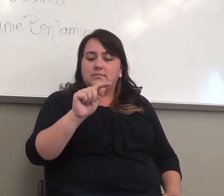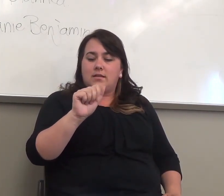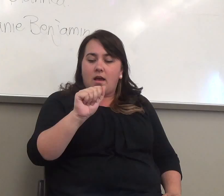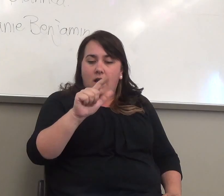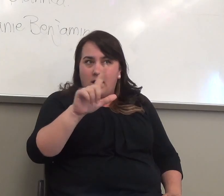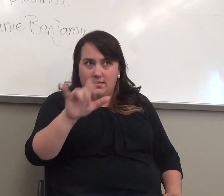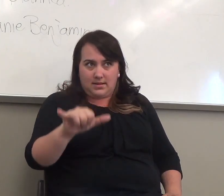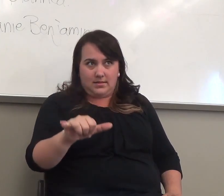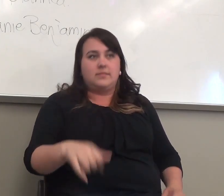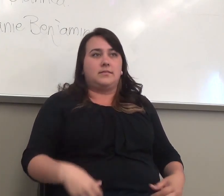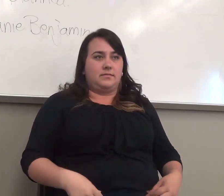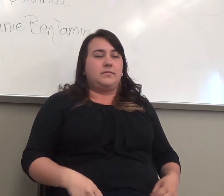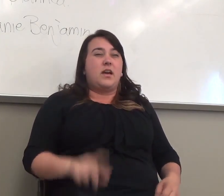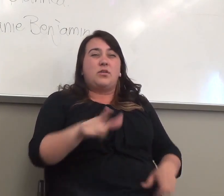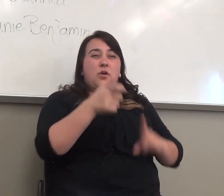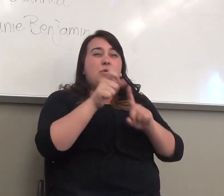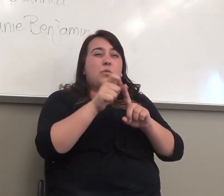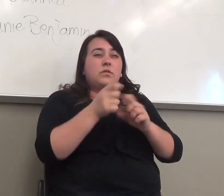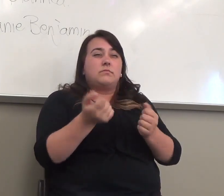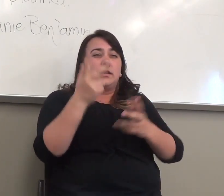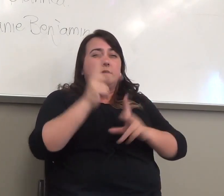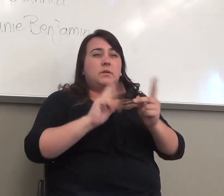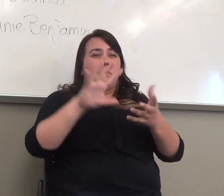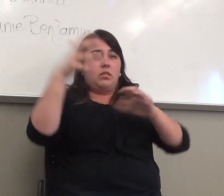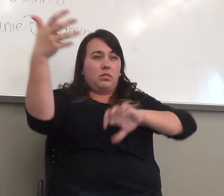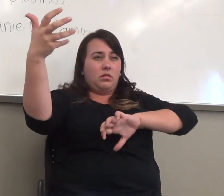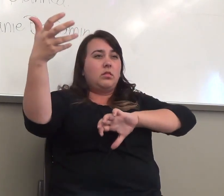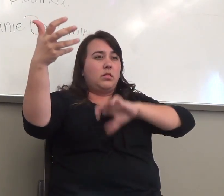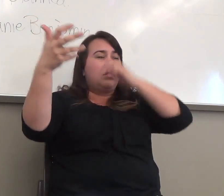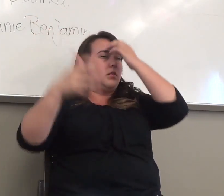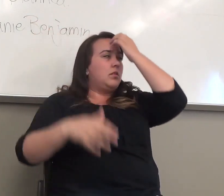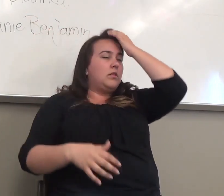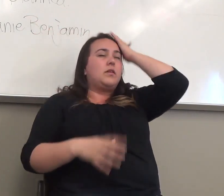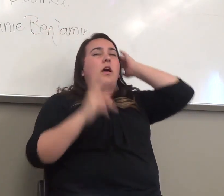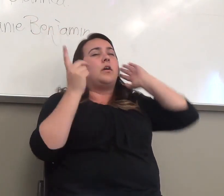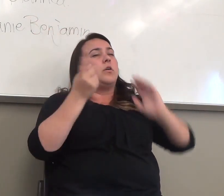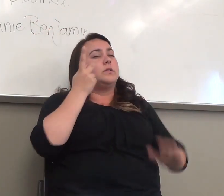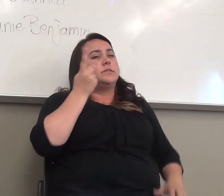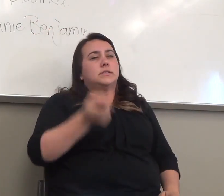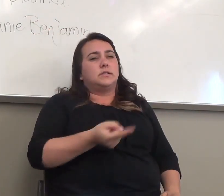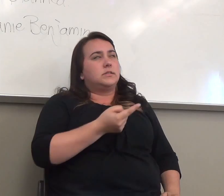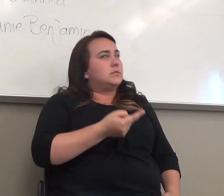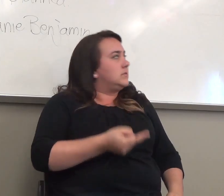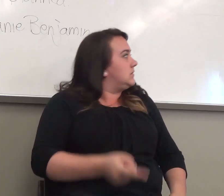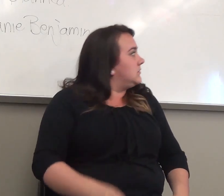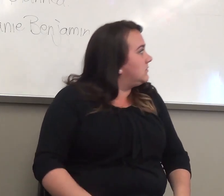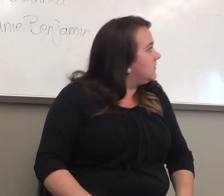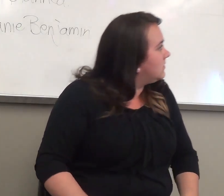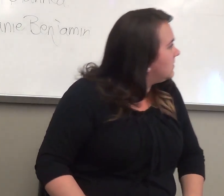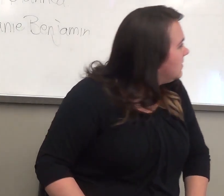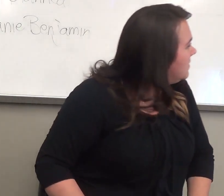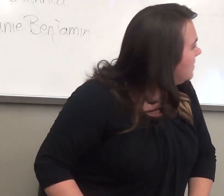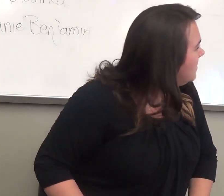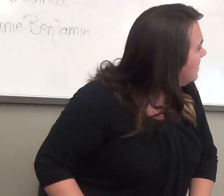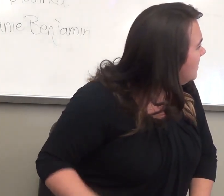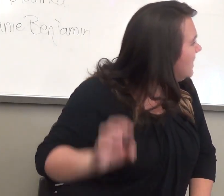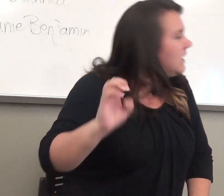here's another one that a lot of people do. I always see this. Is that spelled right?